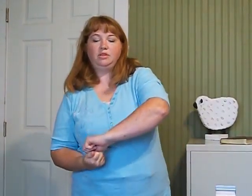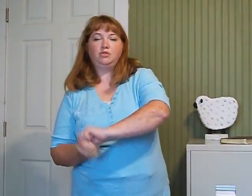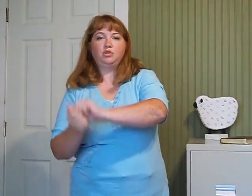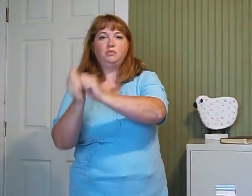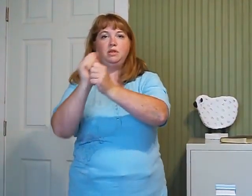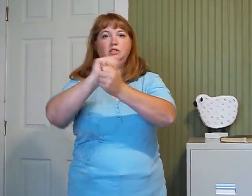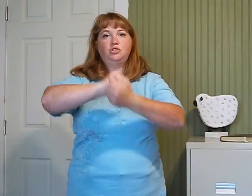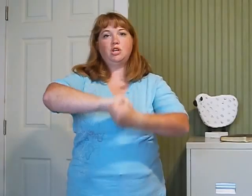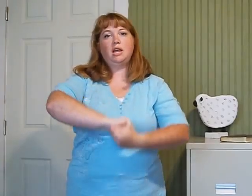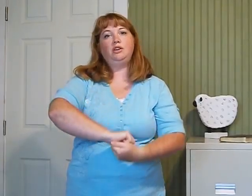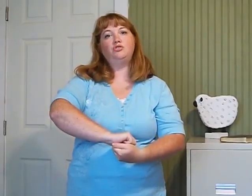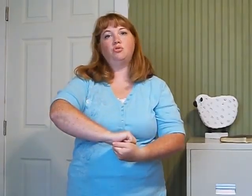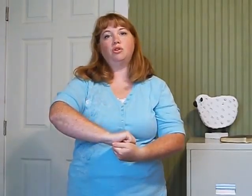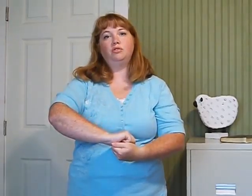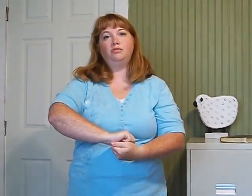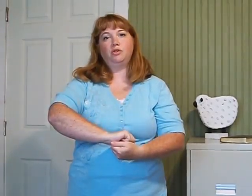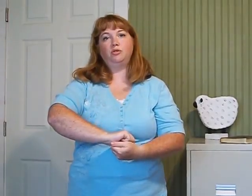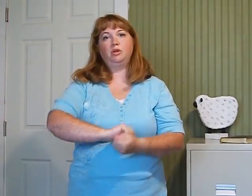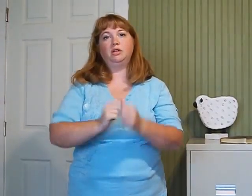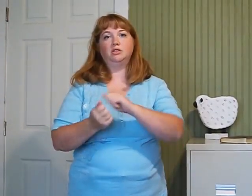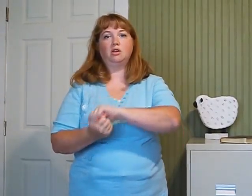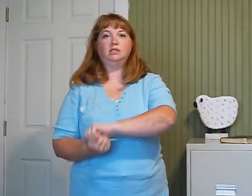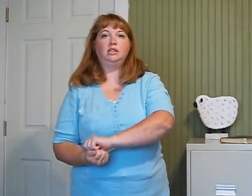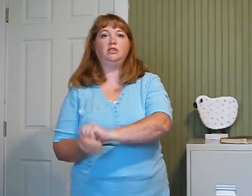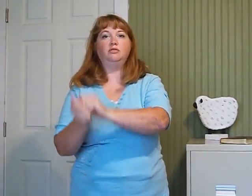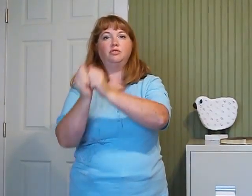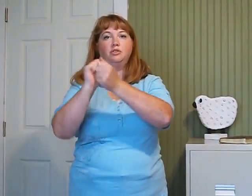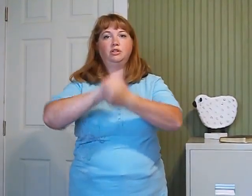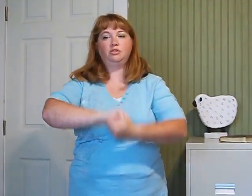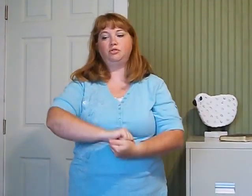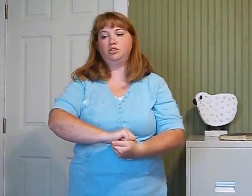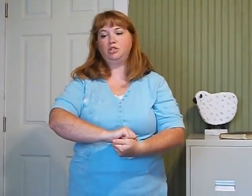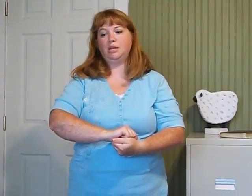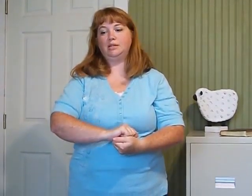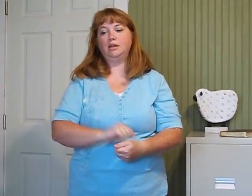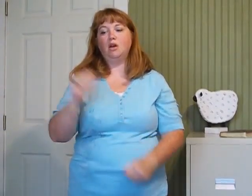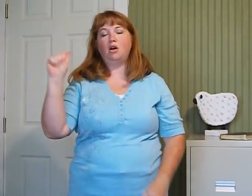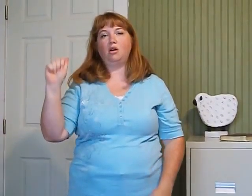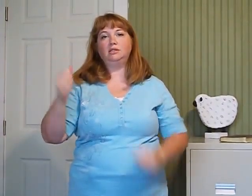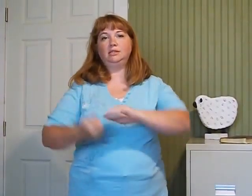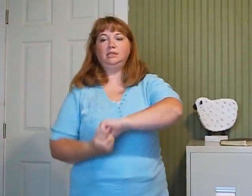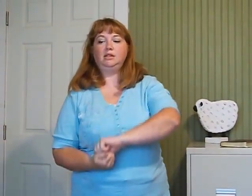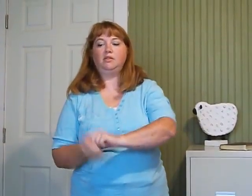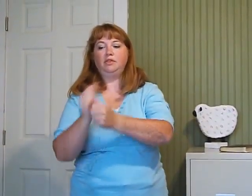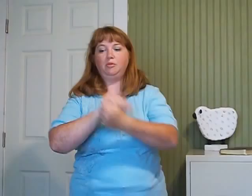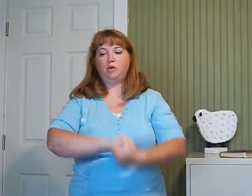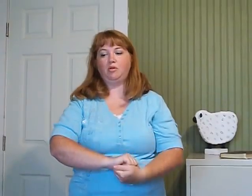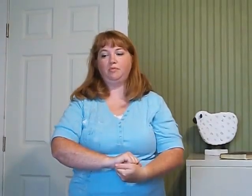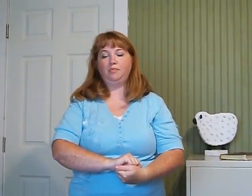and we do this, which means change or convert, because Augustine converted to Christianity. Augustine of